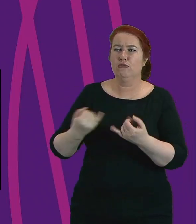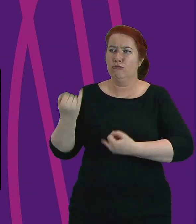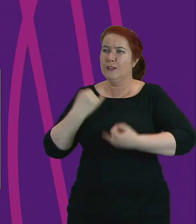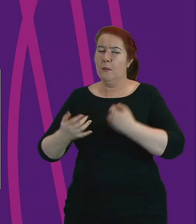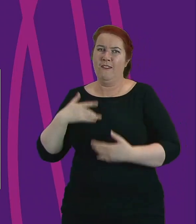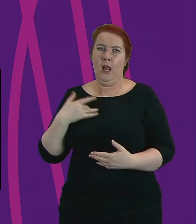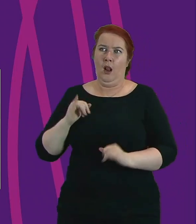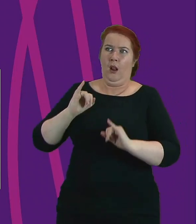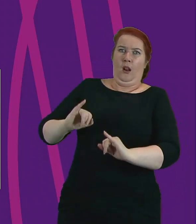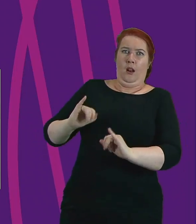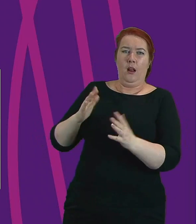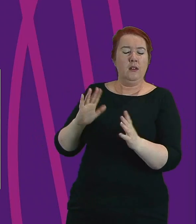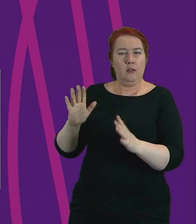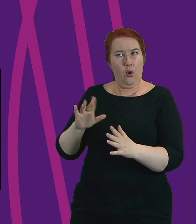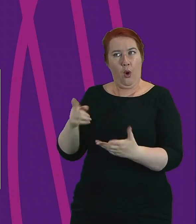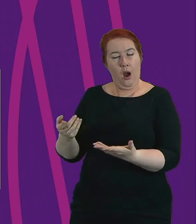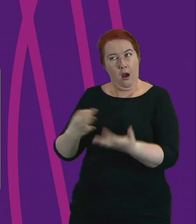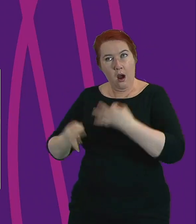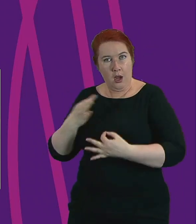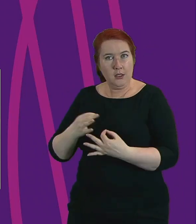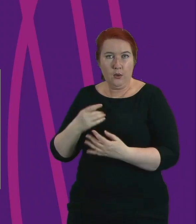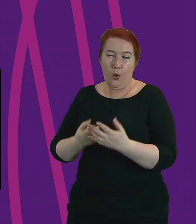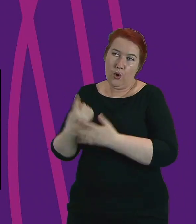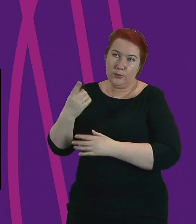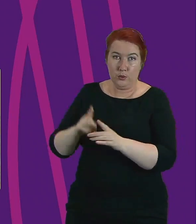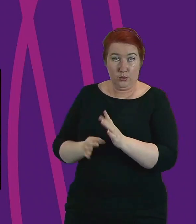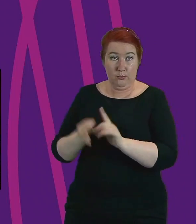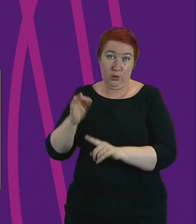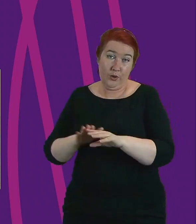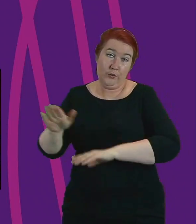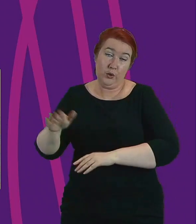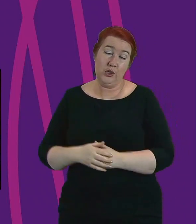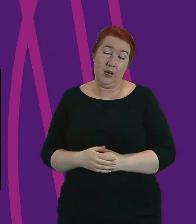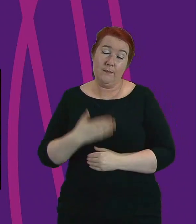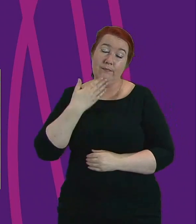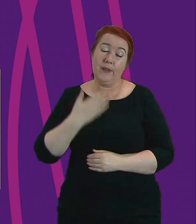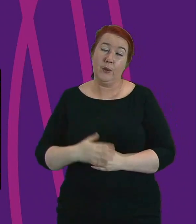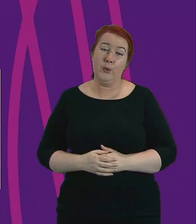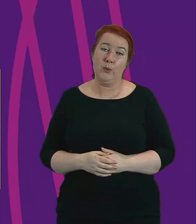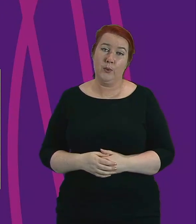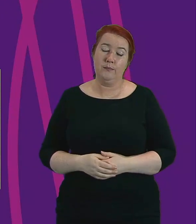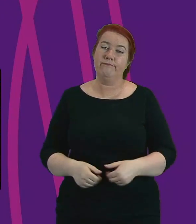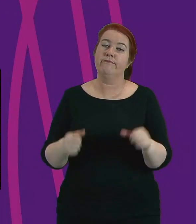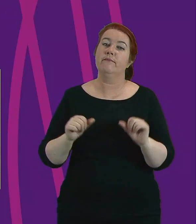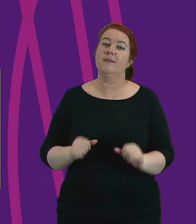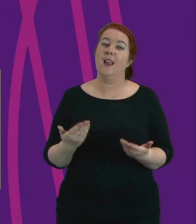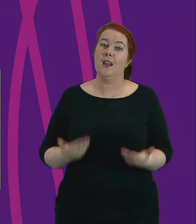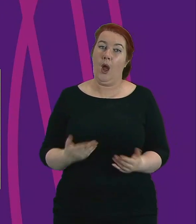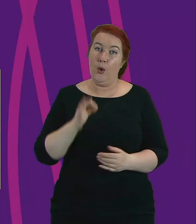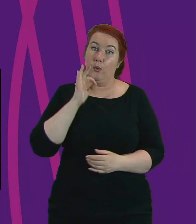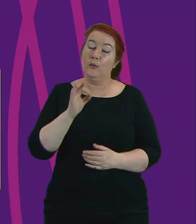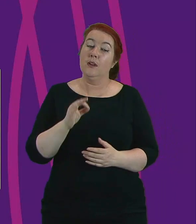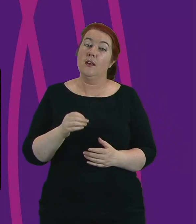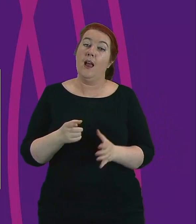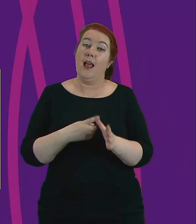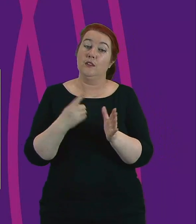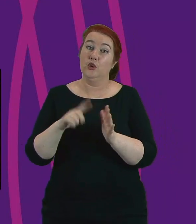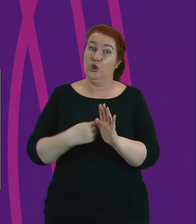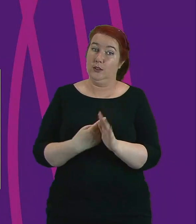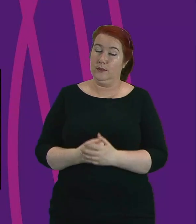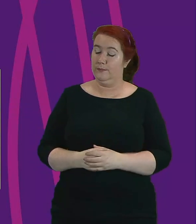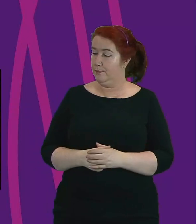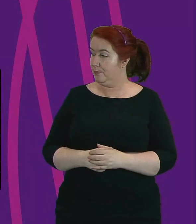but as an opportunity to do better for the future. Thank you. Thank you very much. I now call Alison Johnson to be followed by Alex